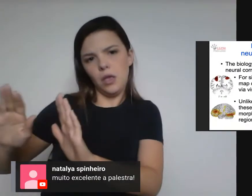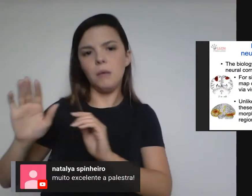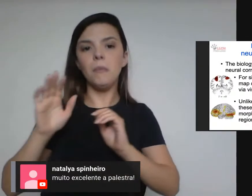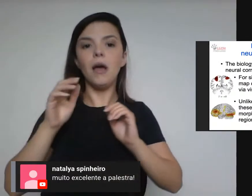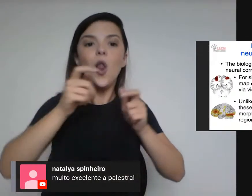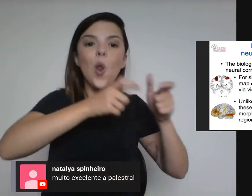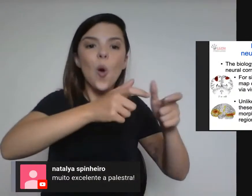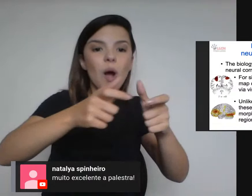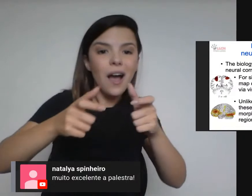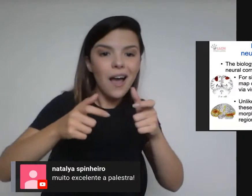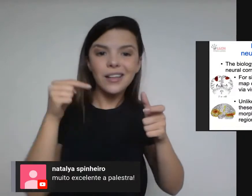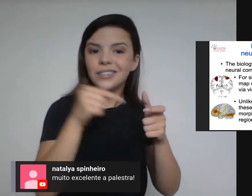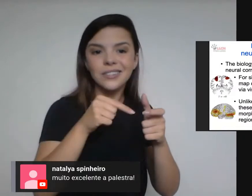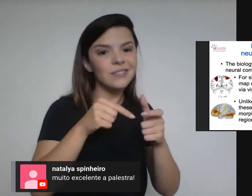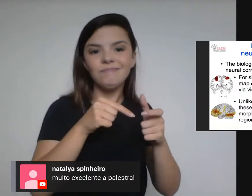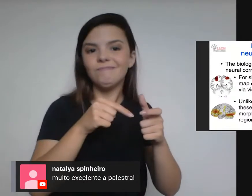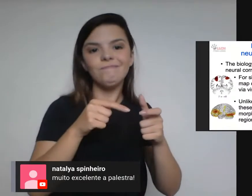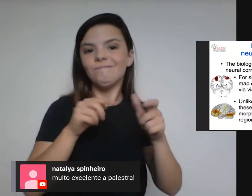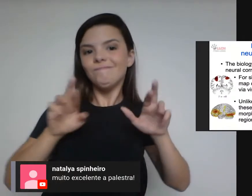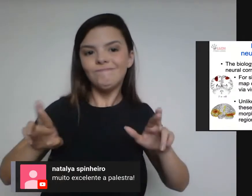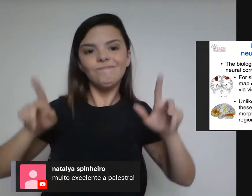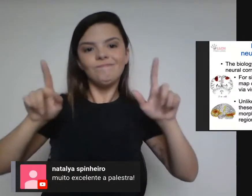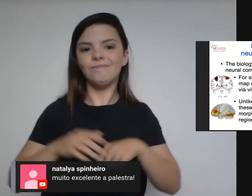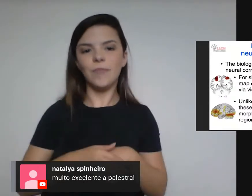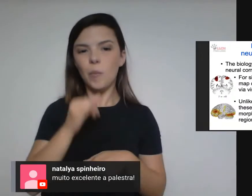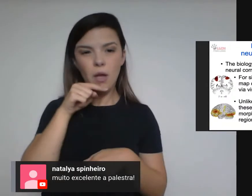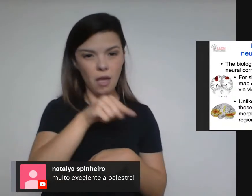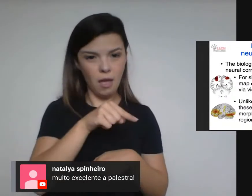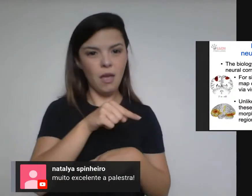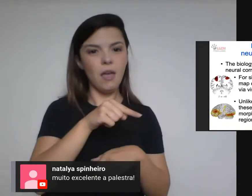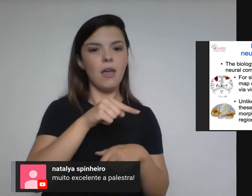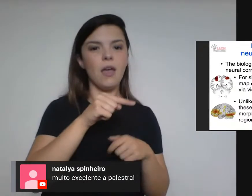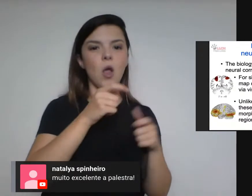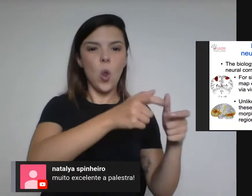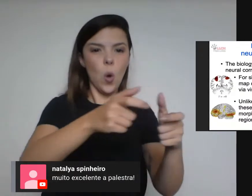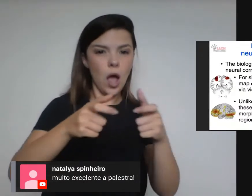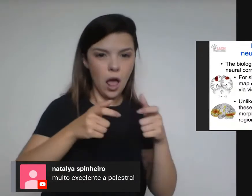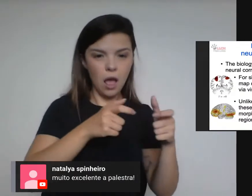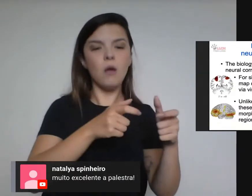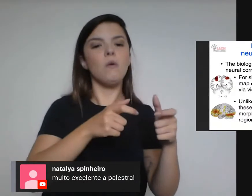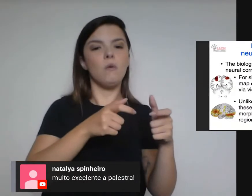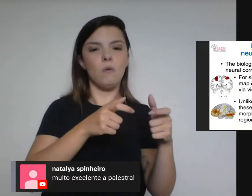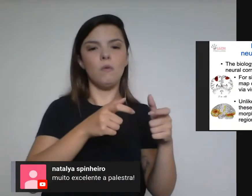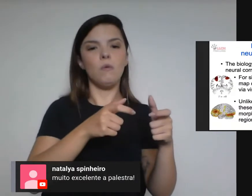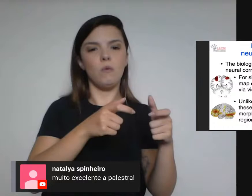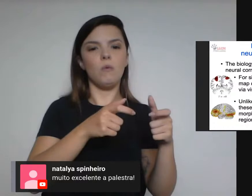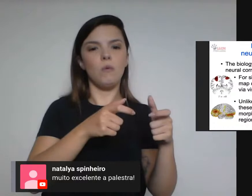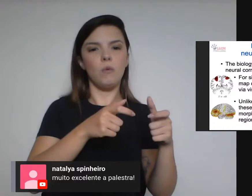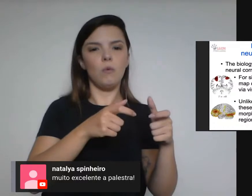not retrieved as morphemes via left hemisphere language regions.